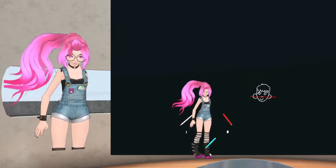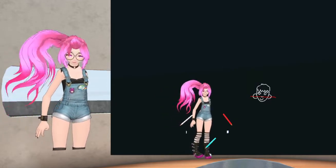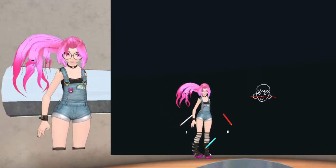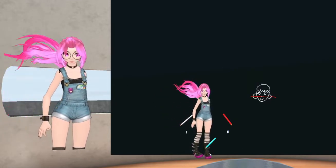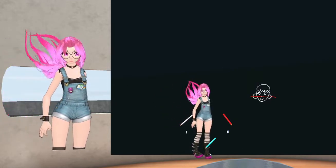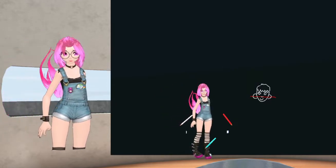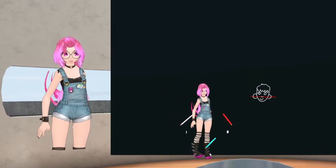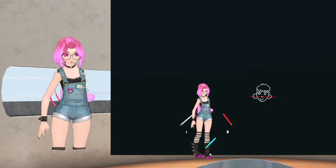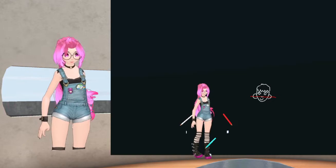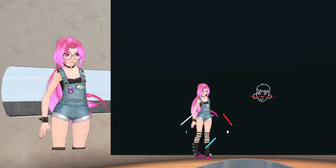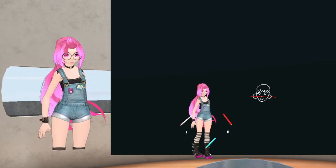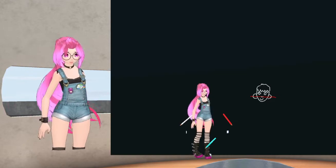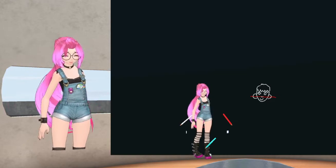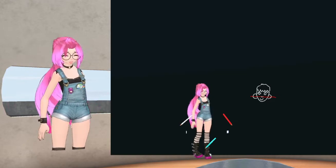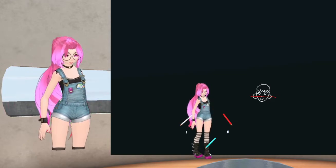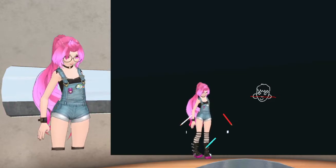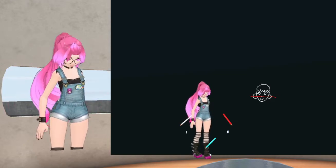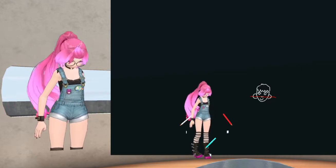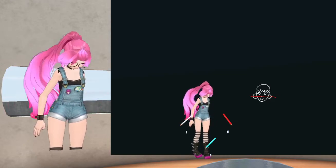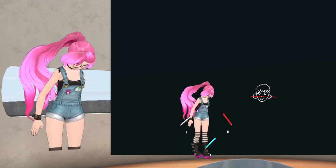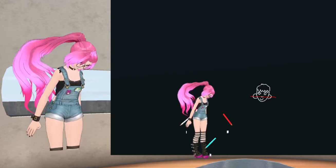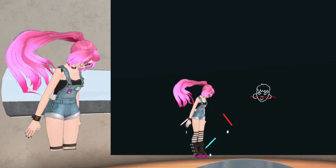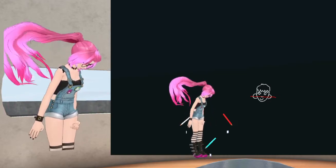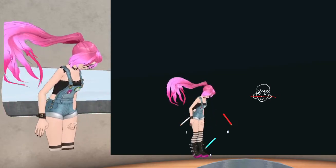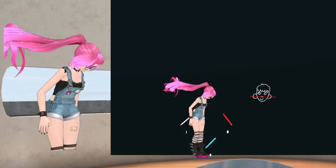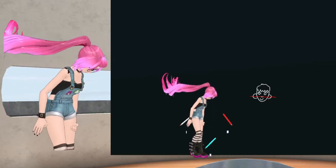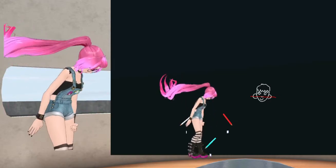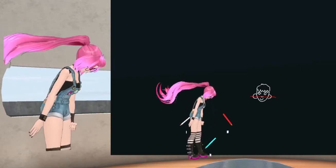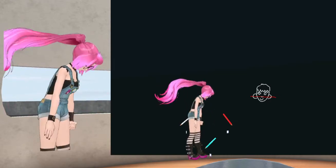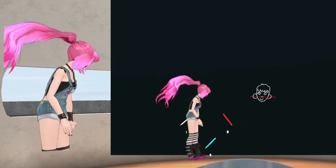Shit. I lost my hand.